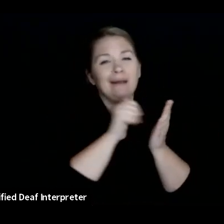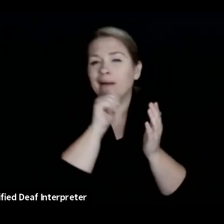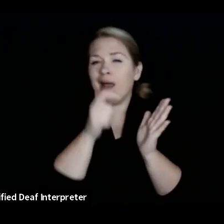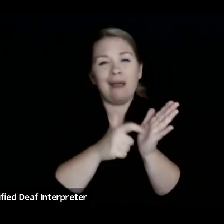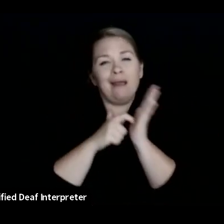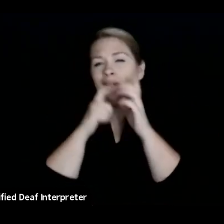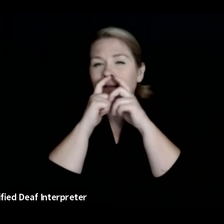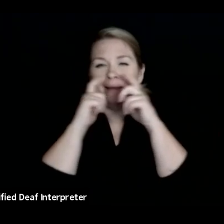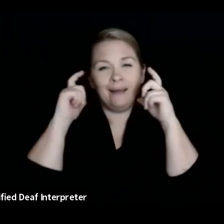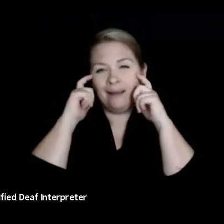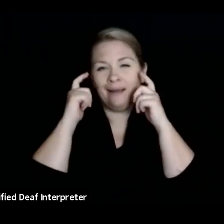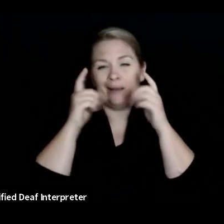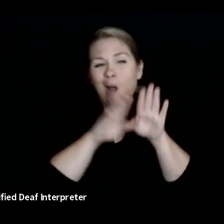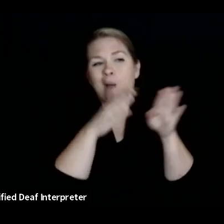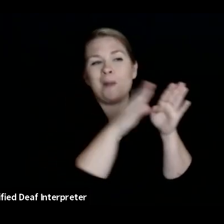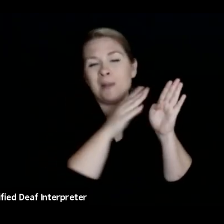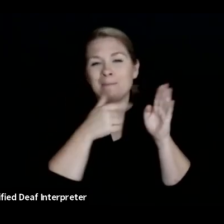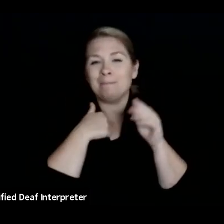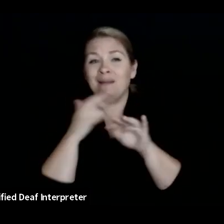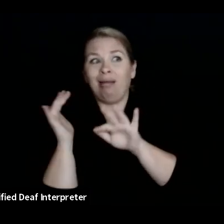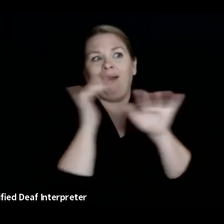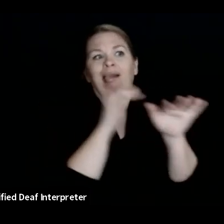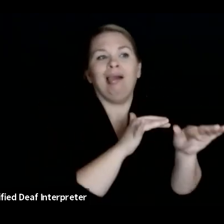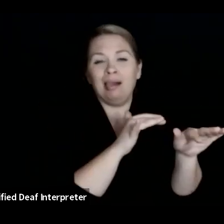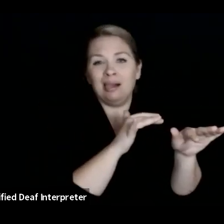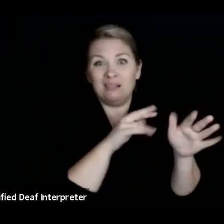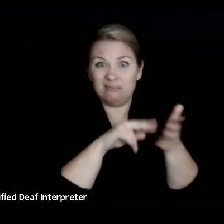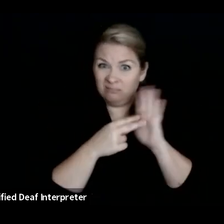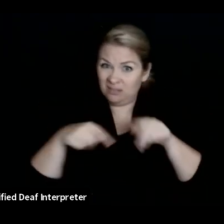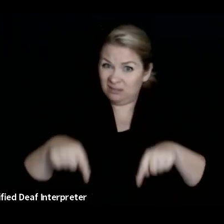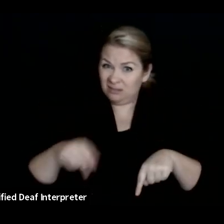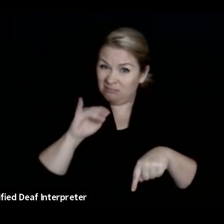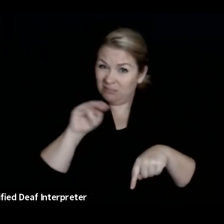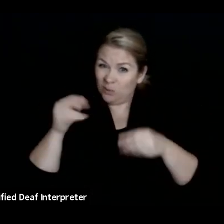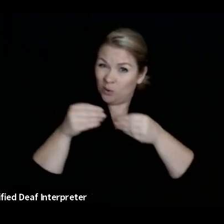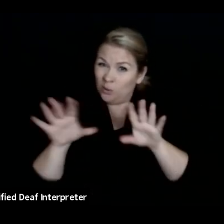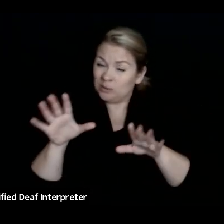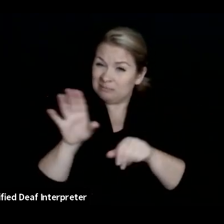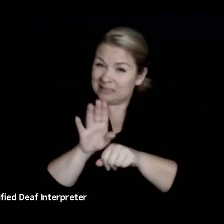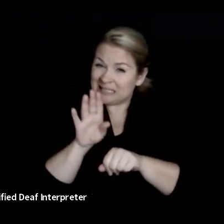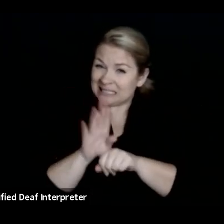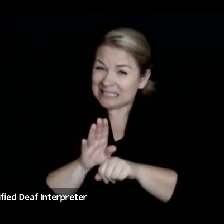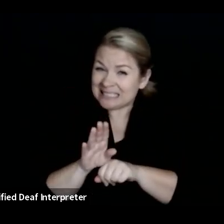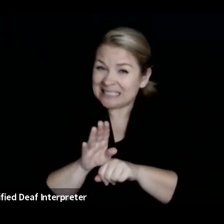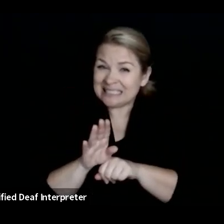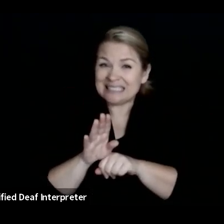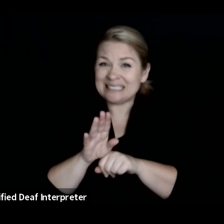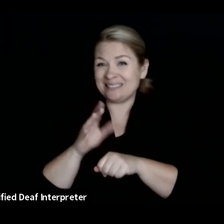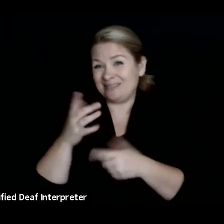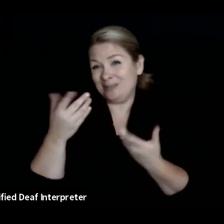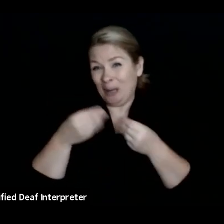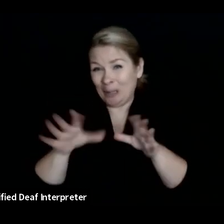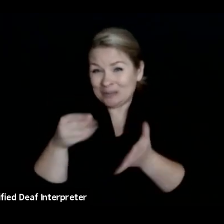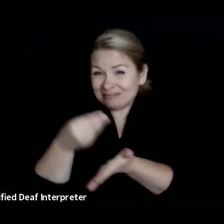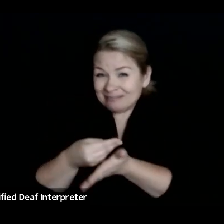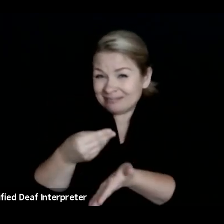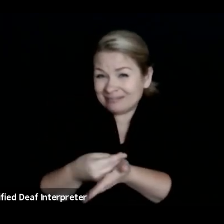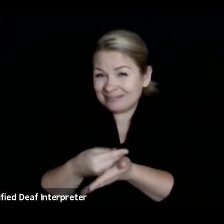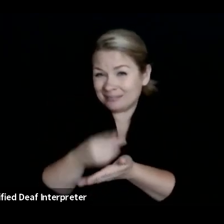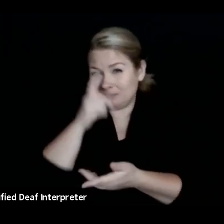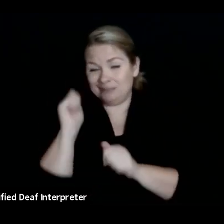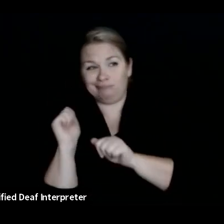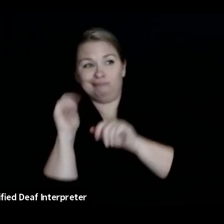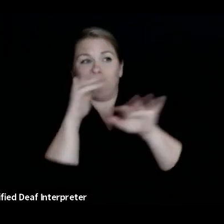St. Cloud and other regional centers around Minnesota. Is there any chance that that these